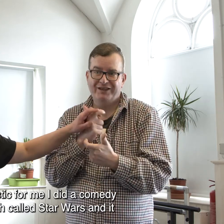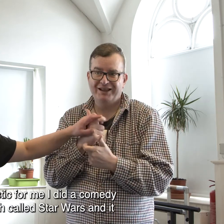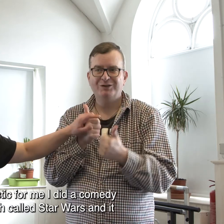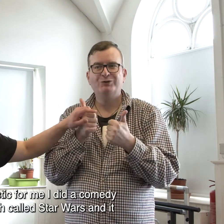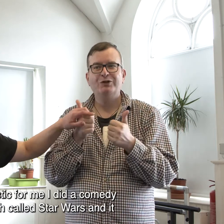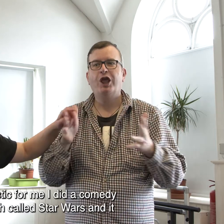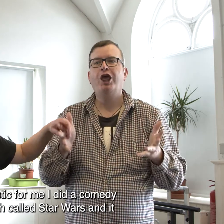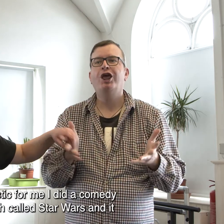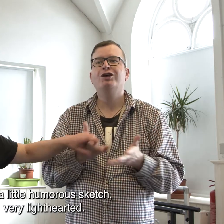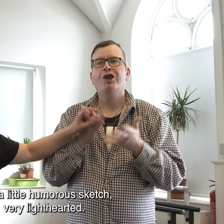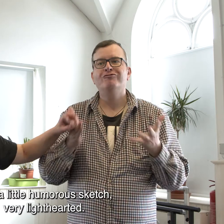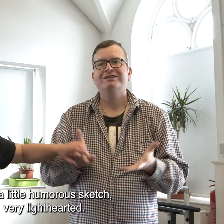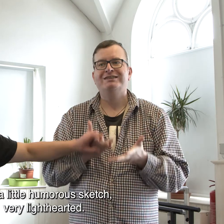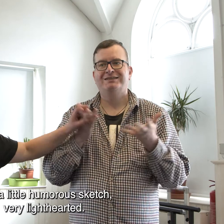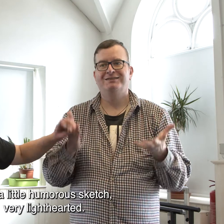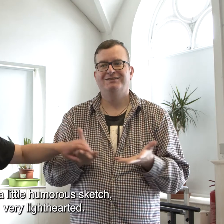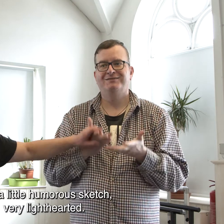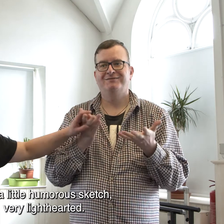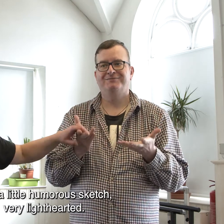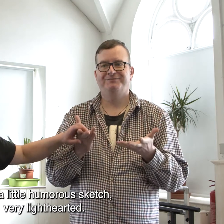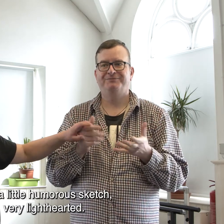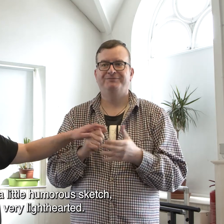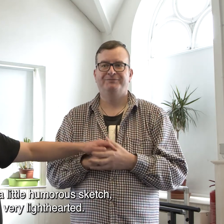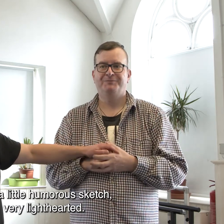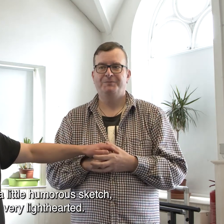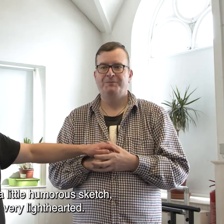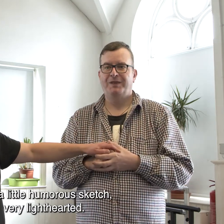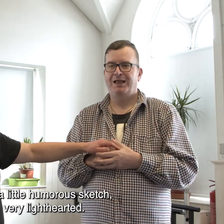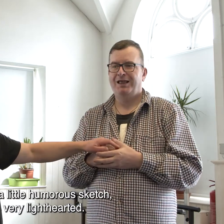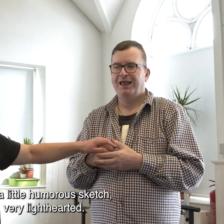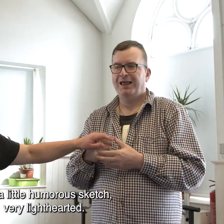And it was a little humorous sketch, very lighthearted.